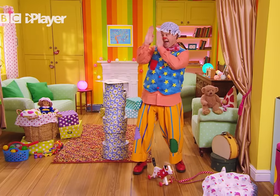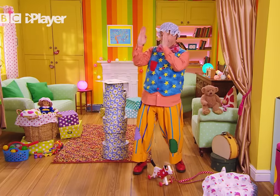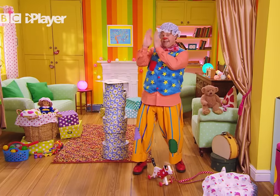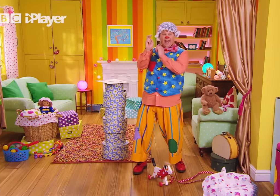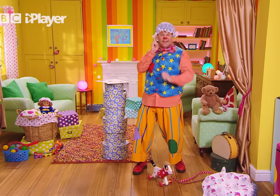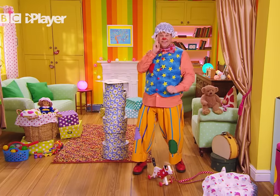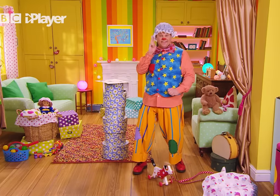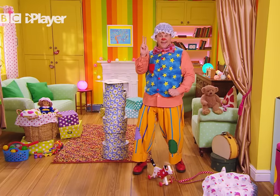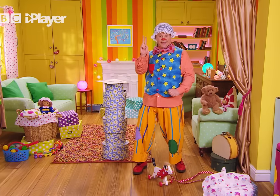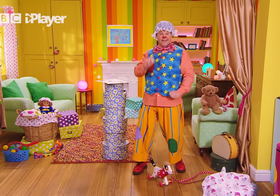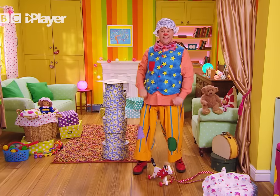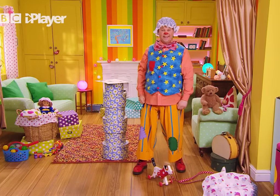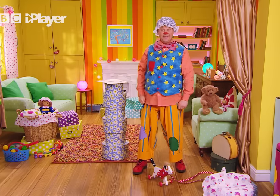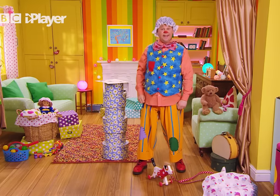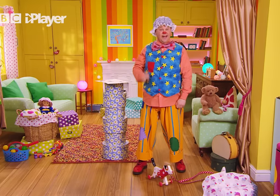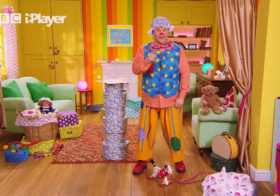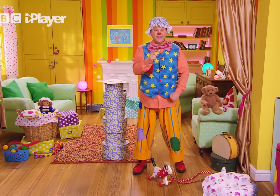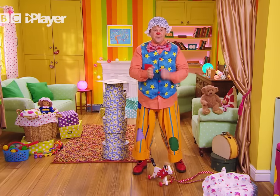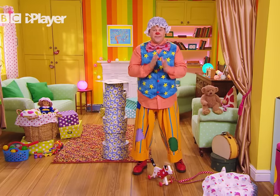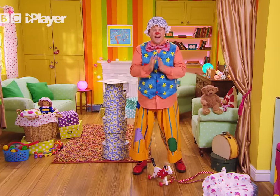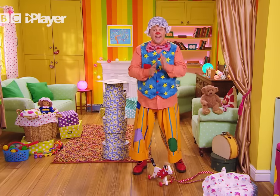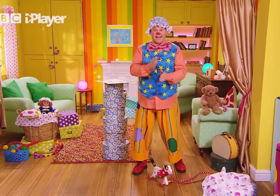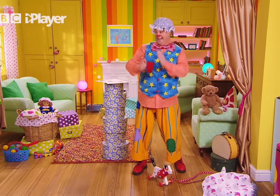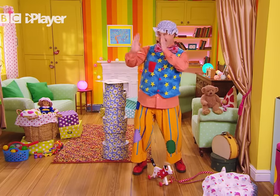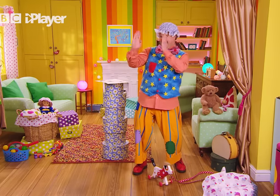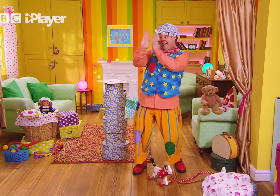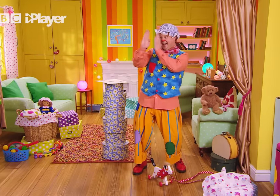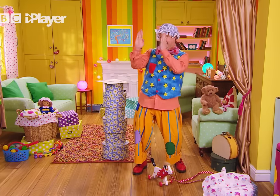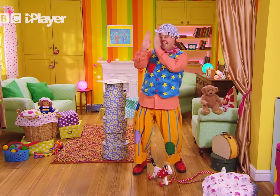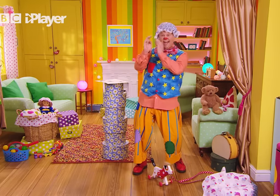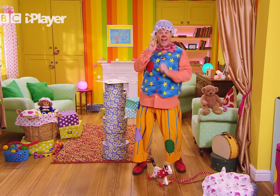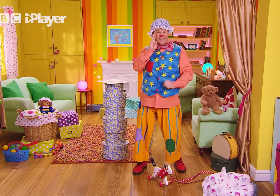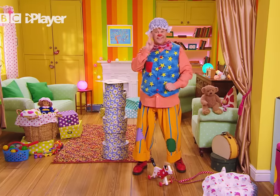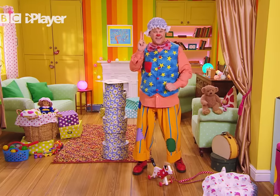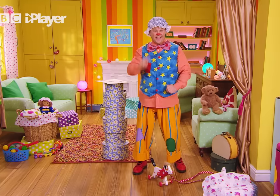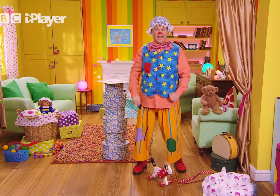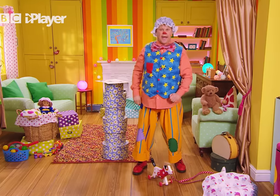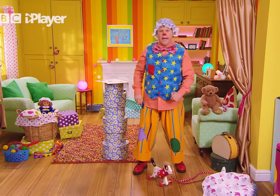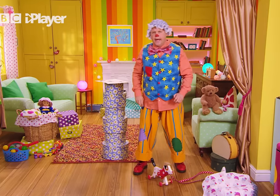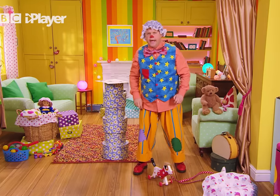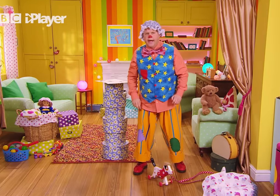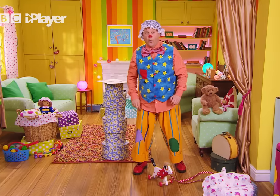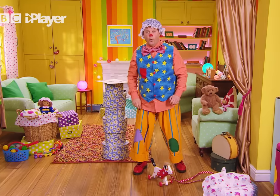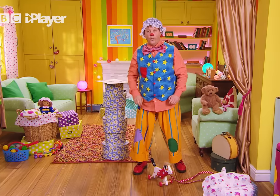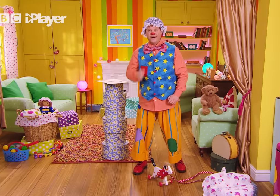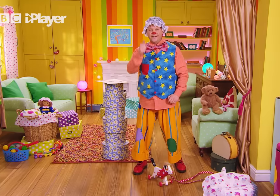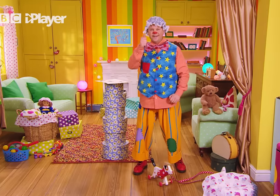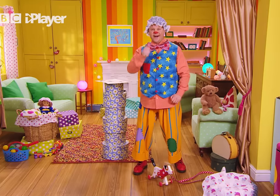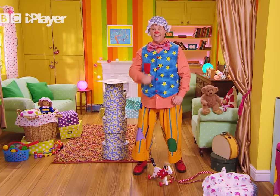Hide and seek. You sign hide and seek. Oh, good hiding